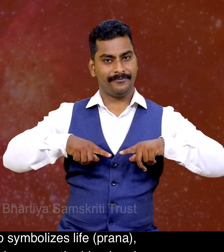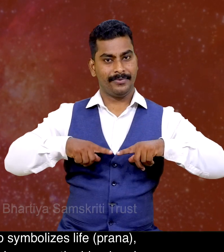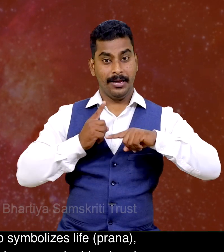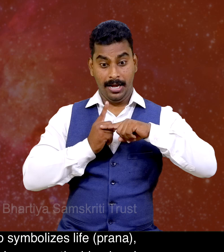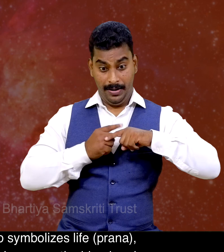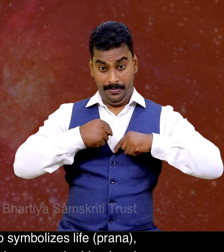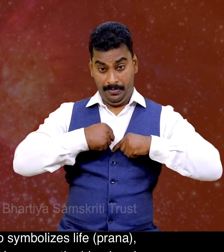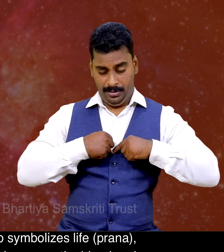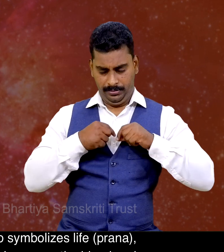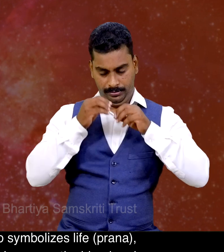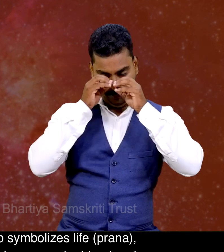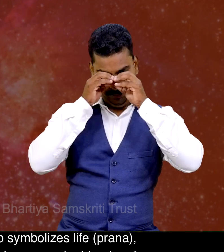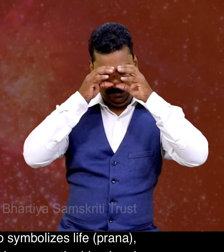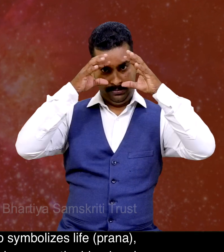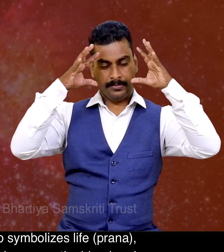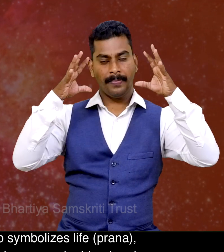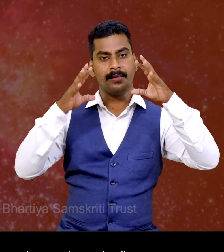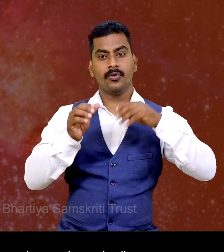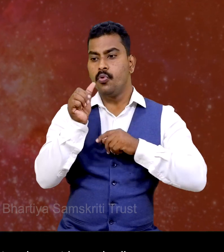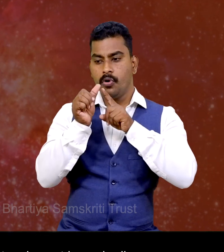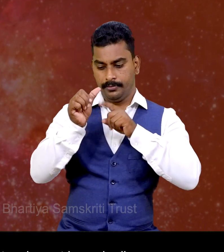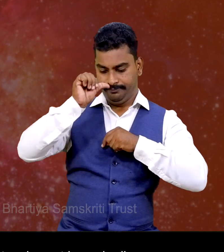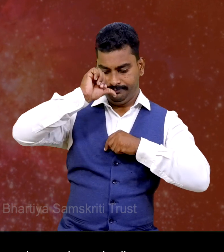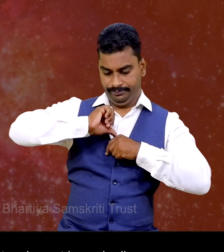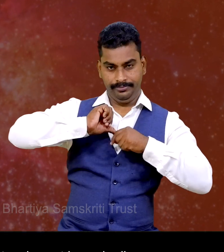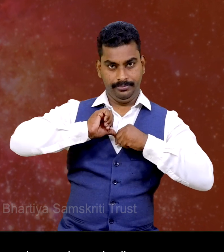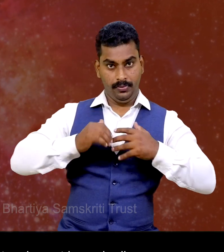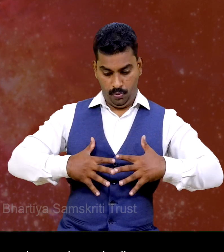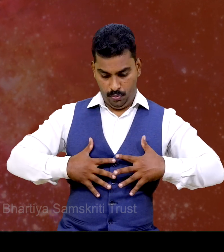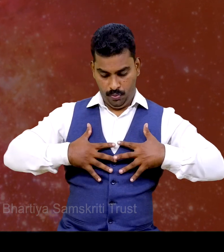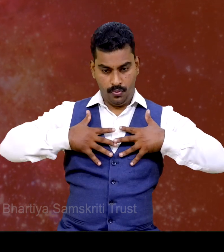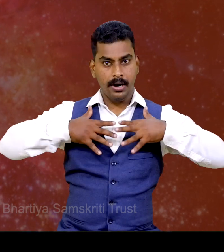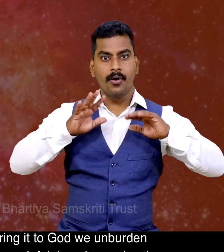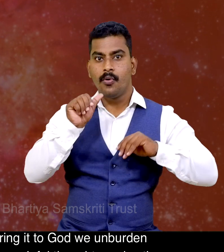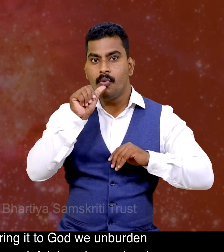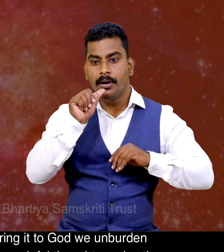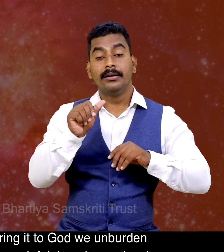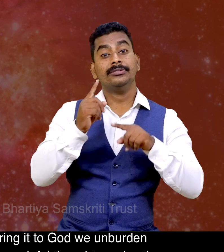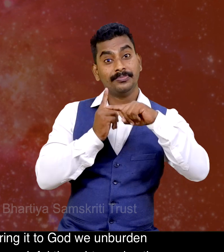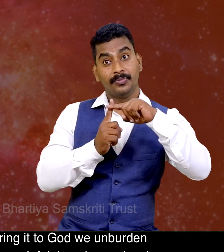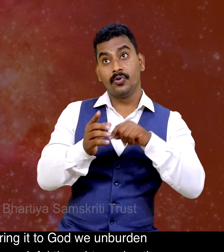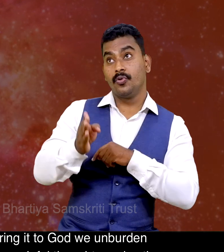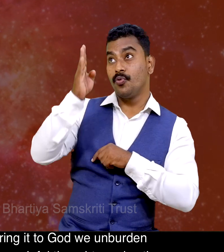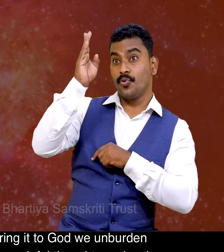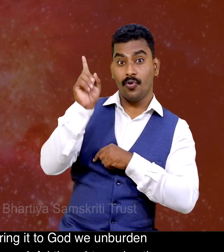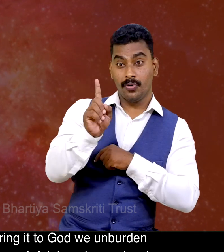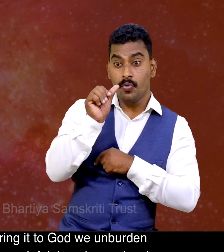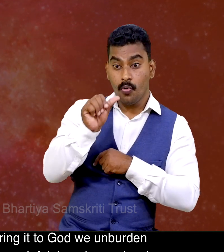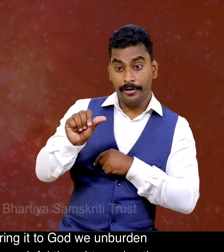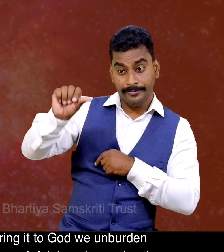consciousness, the blood, and the water element in our bodies. By offering it to God, we